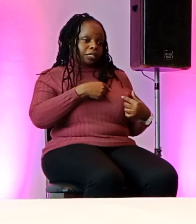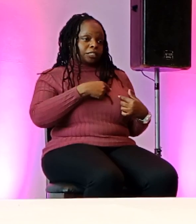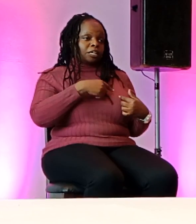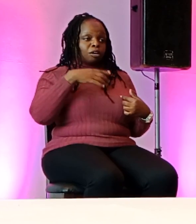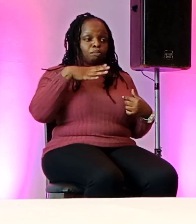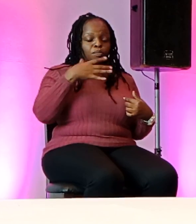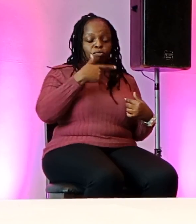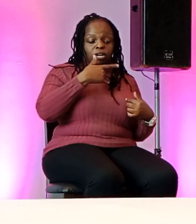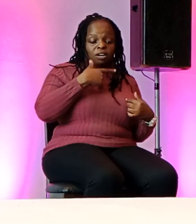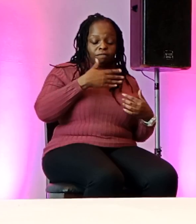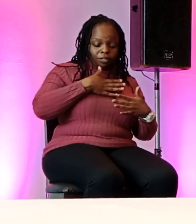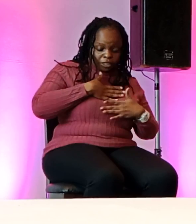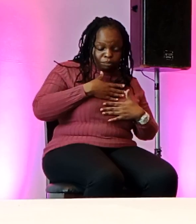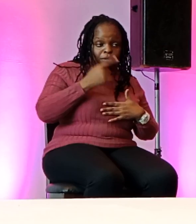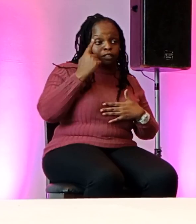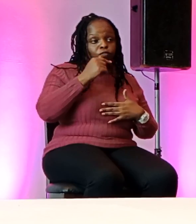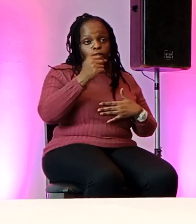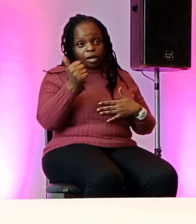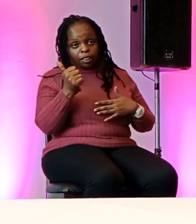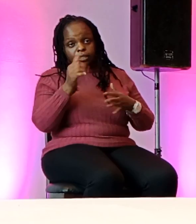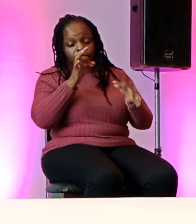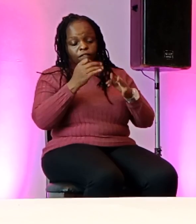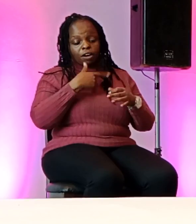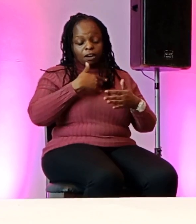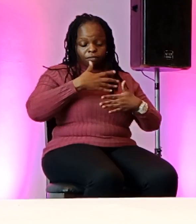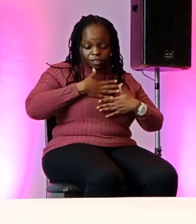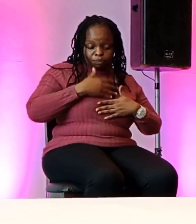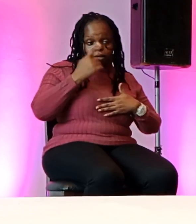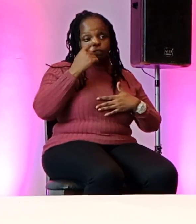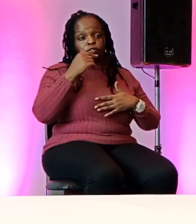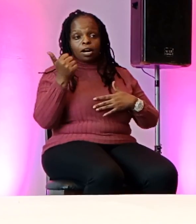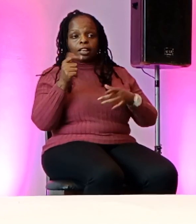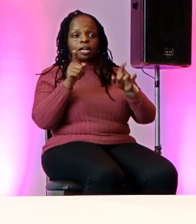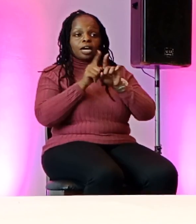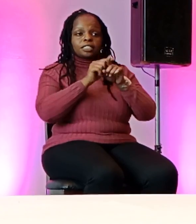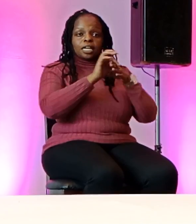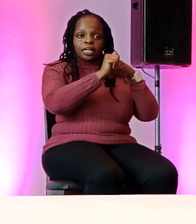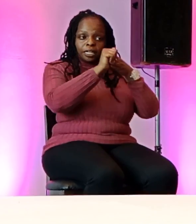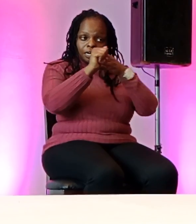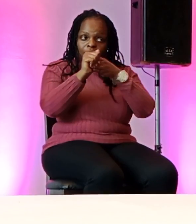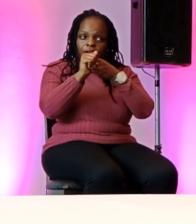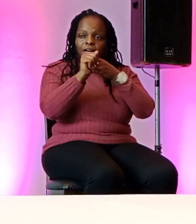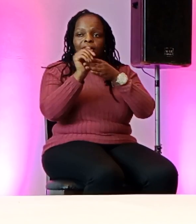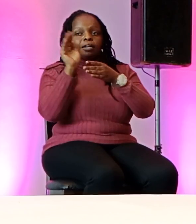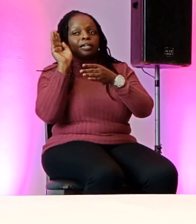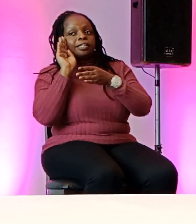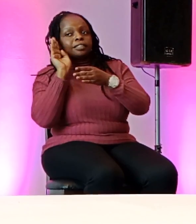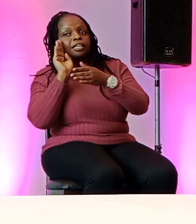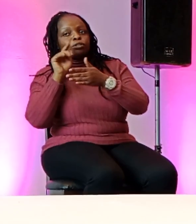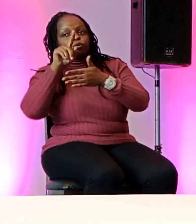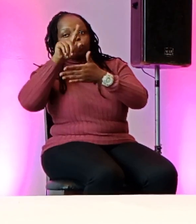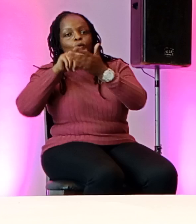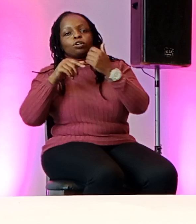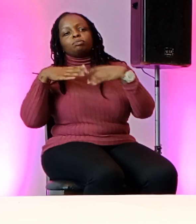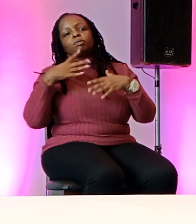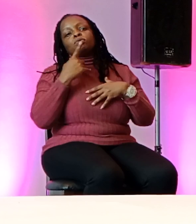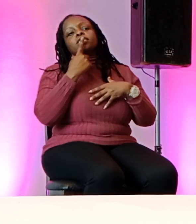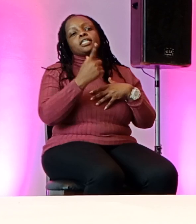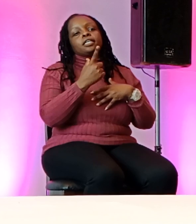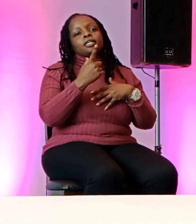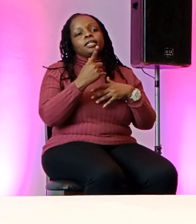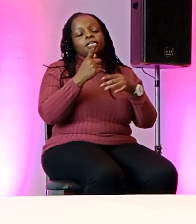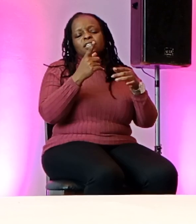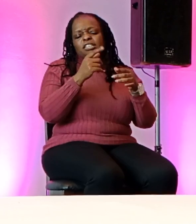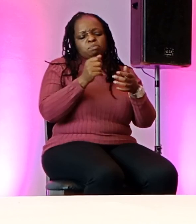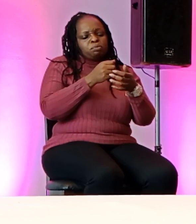for others. If you have respect for others as a leader, you will listen to what the people are saying. You